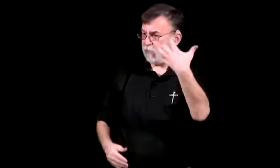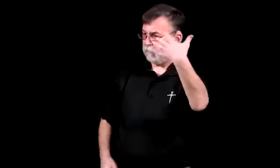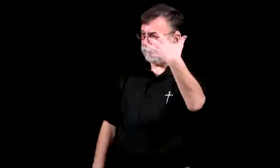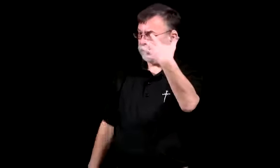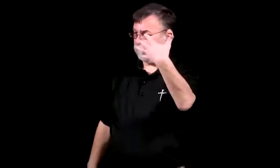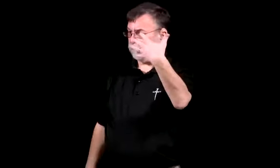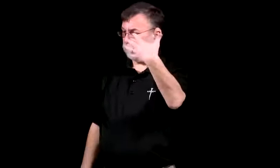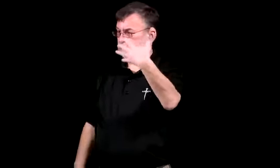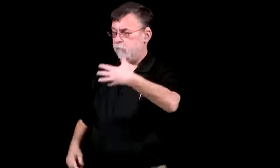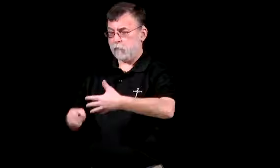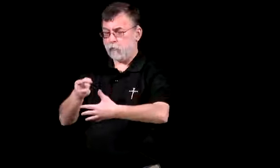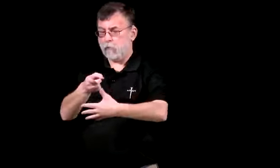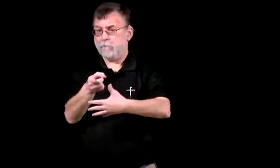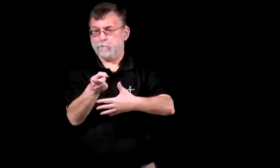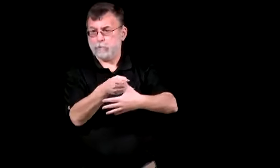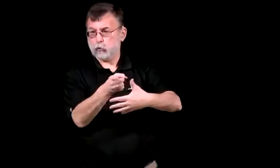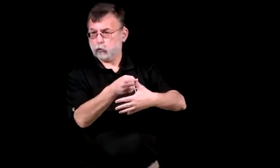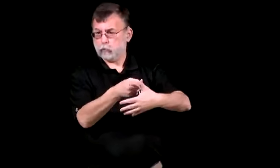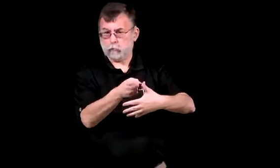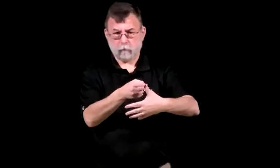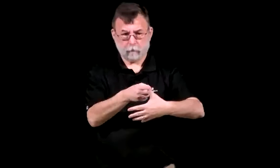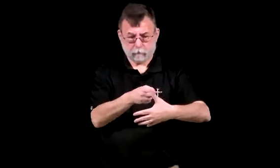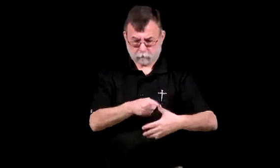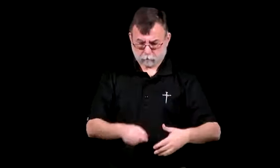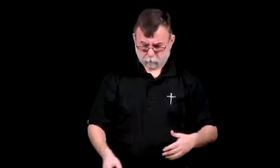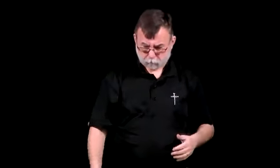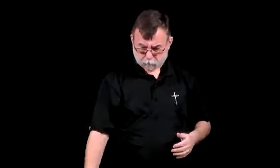I have 5 items for you.